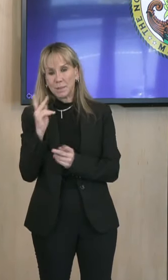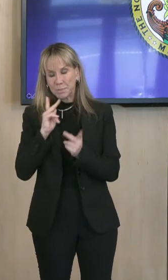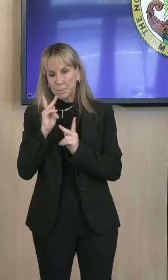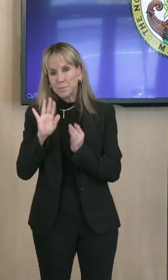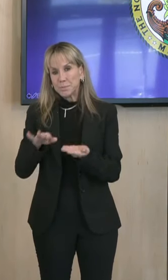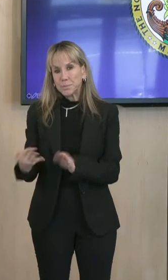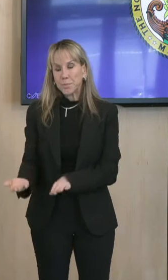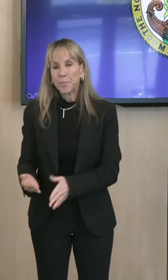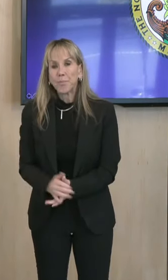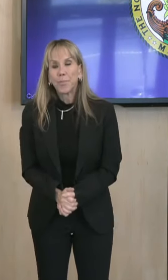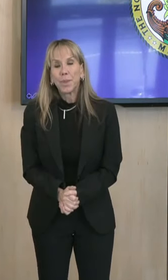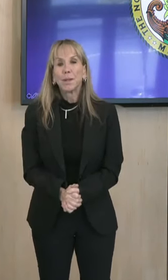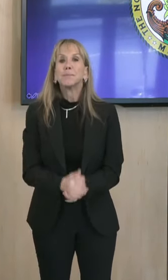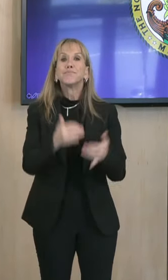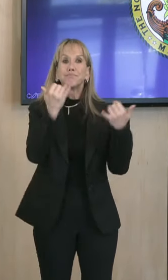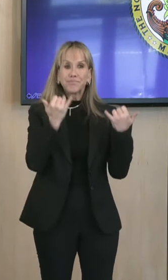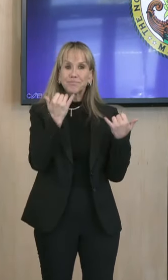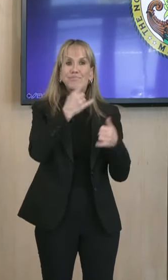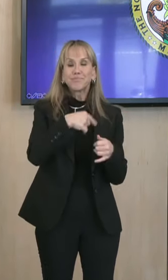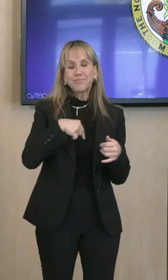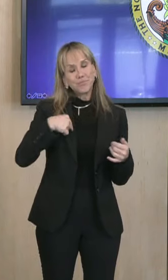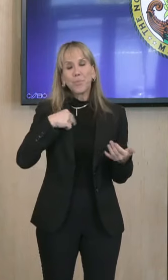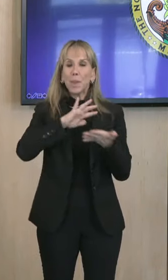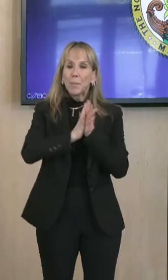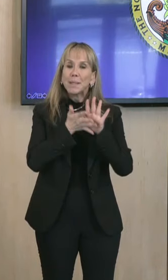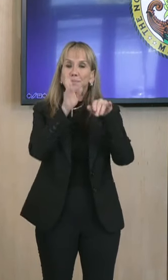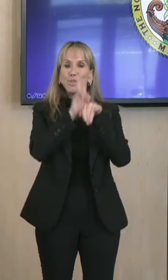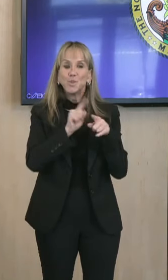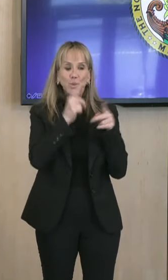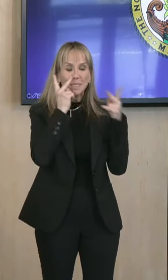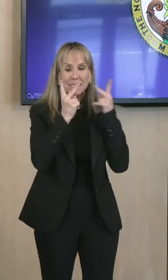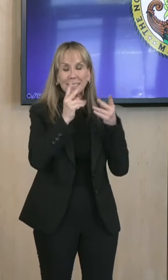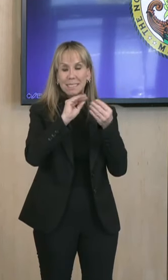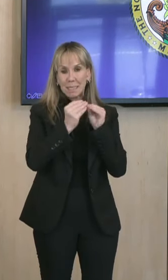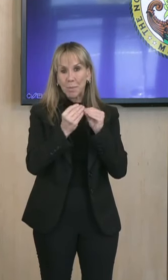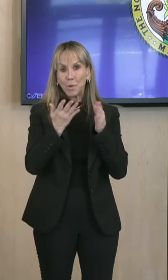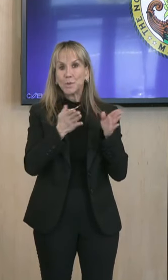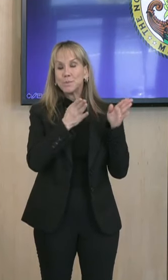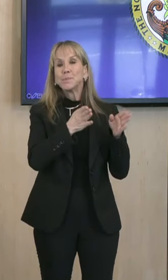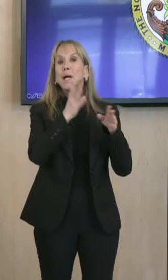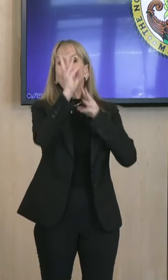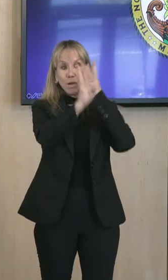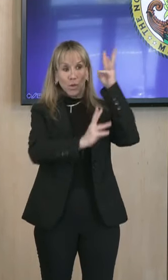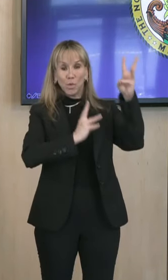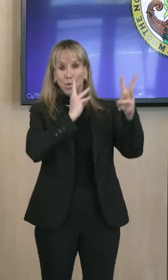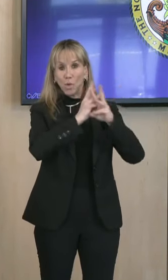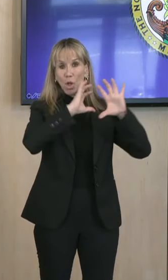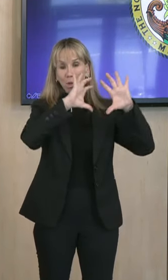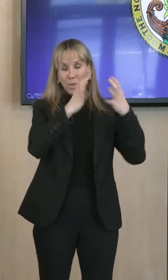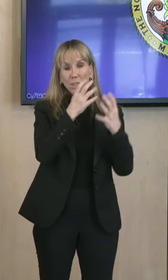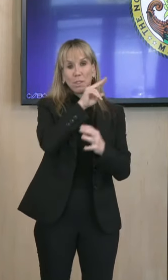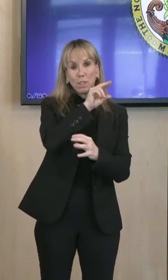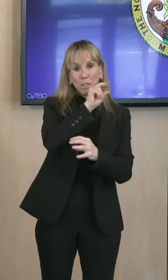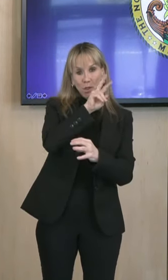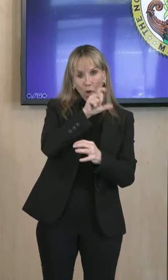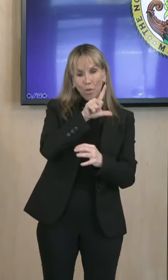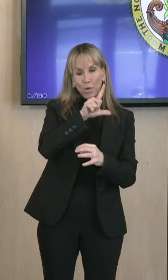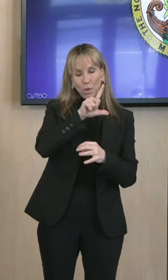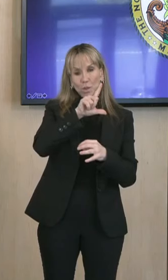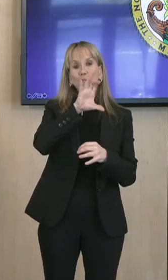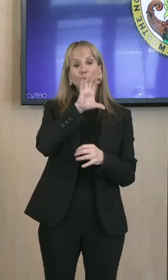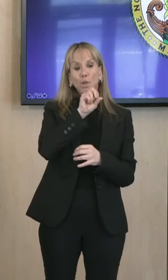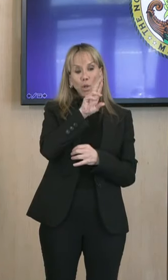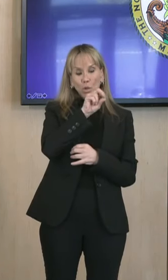we have become accustomed to doing, beginning at the global level. The novel coronavirus, which is